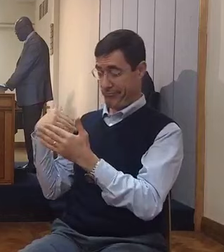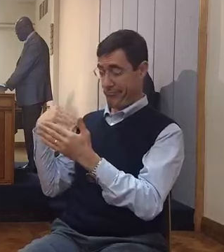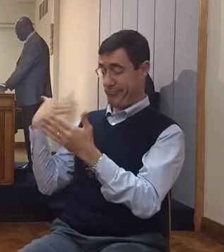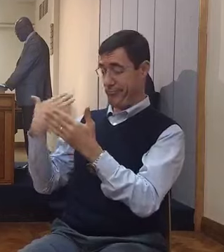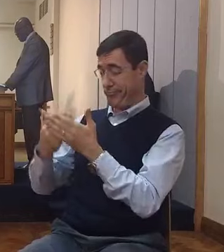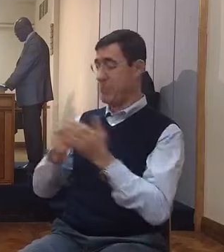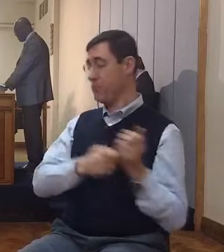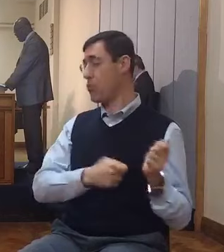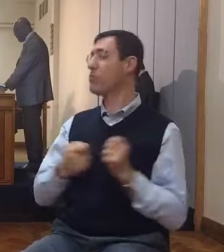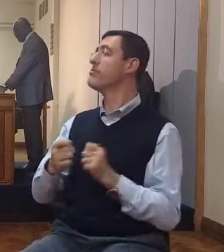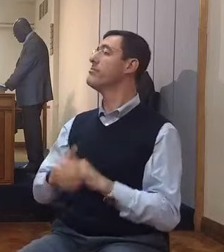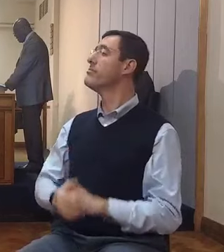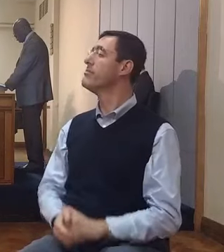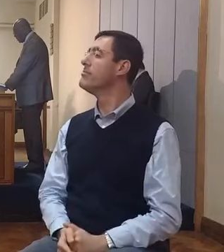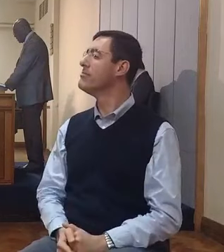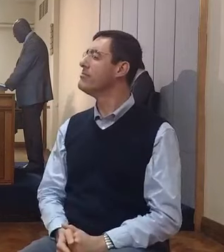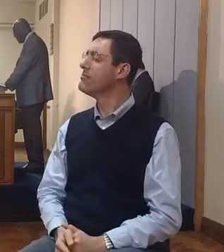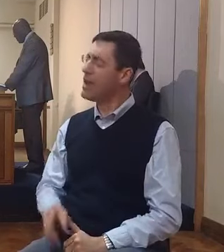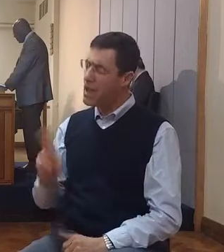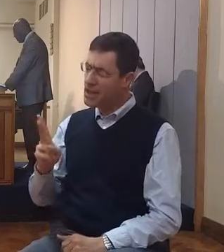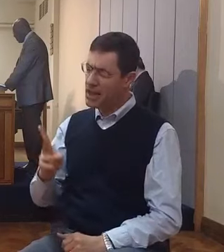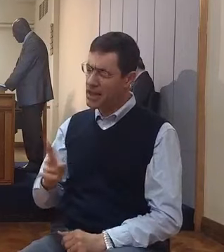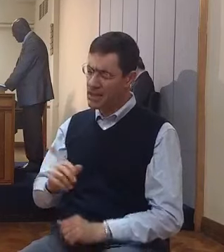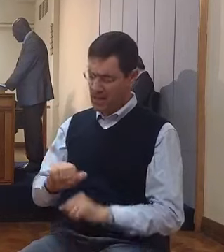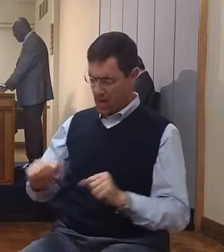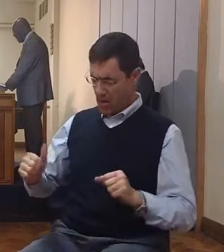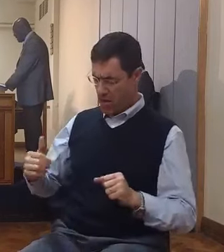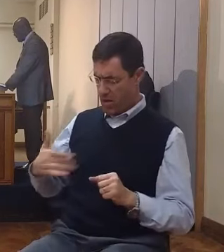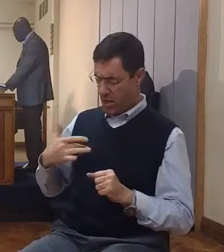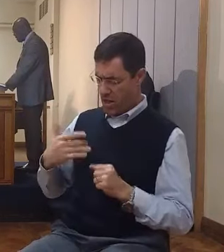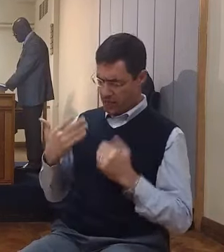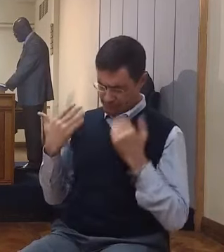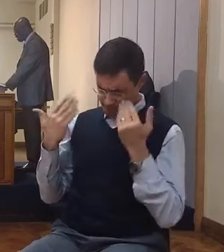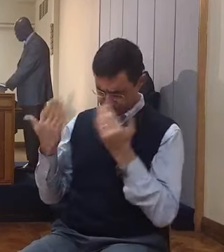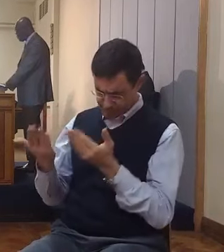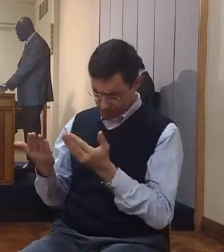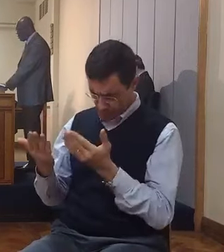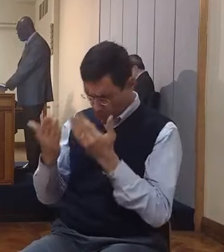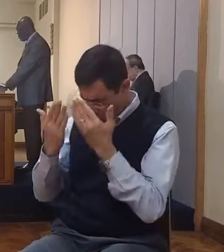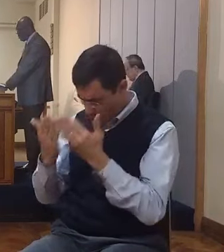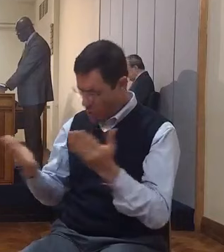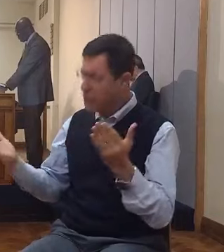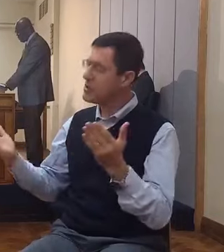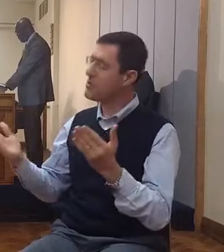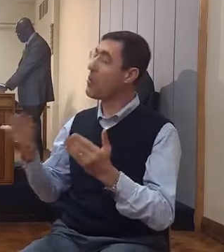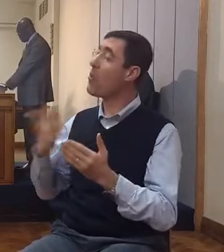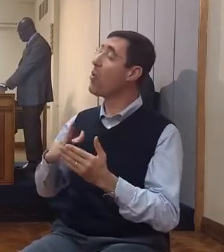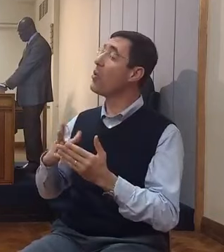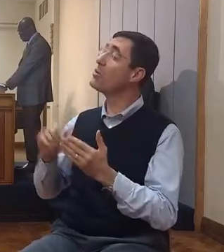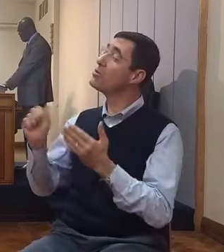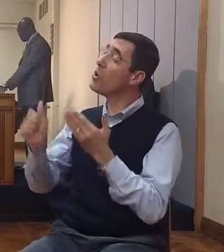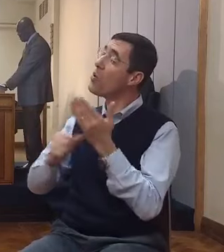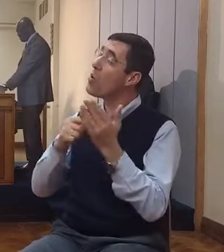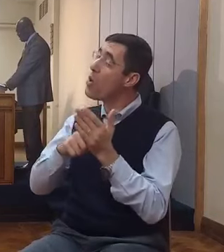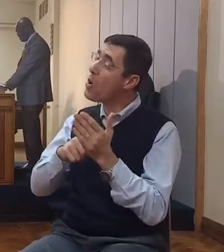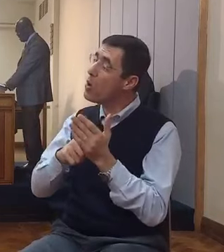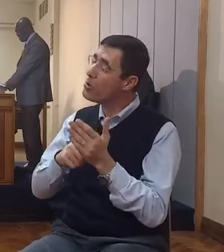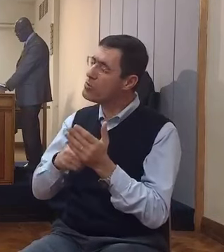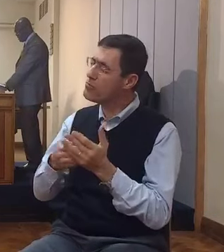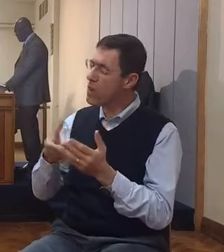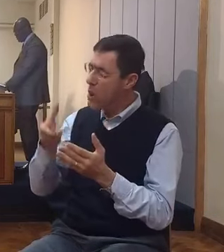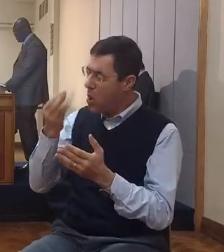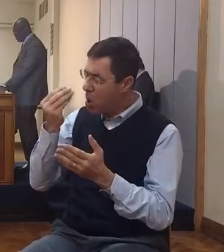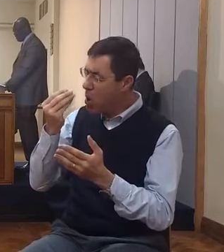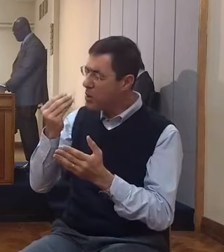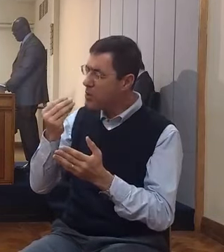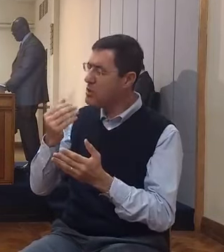again to worship and to yield of ourselves to hear thy word. Oh Lord, be pleased to receive